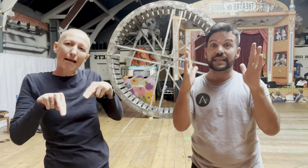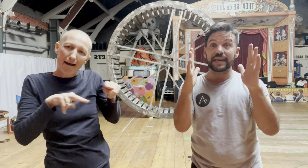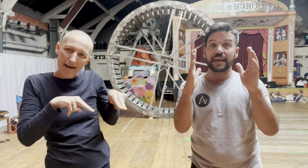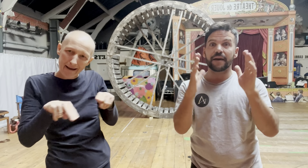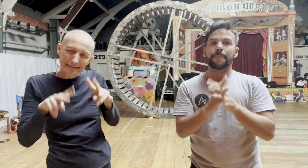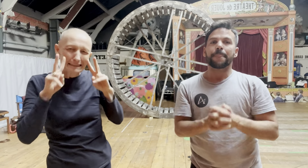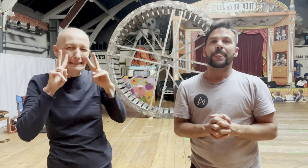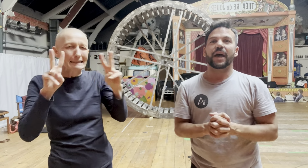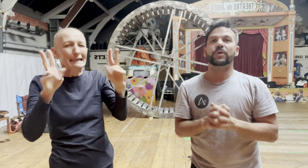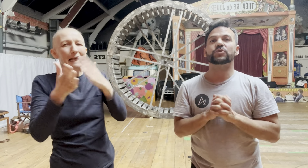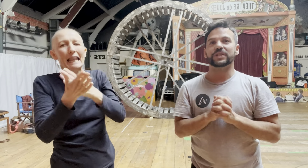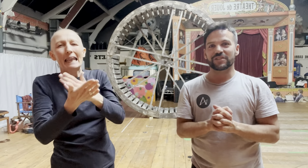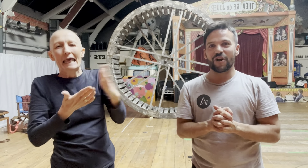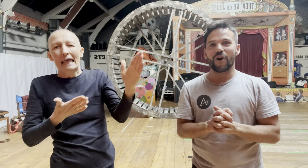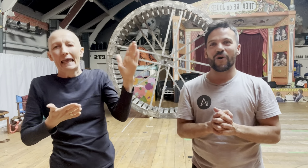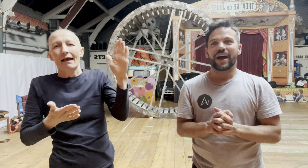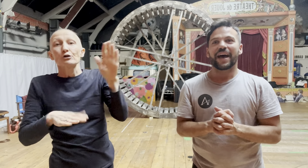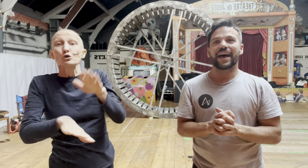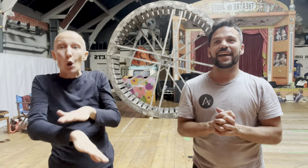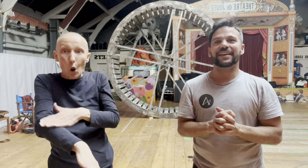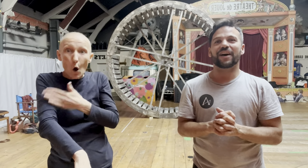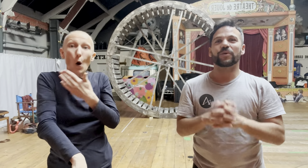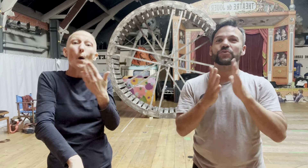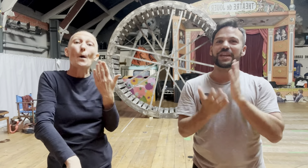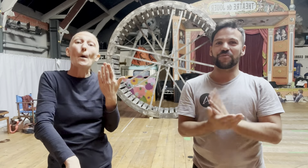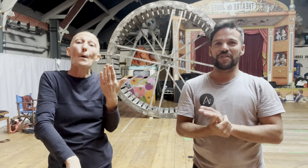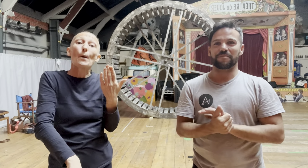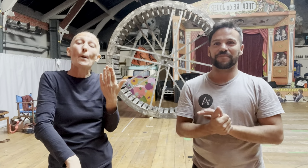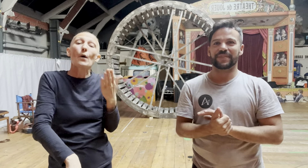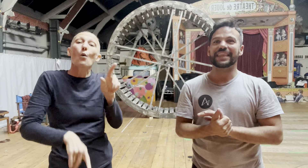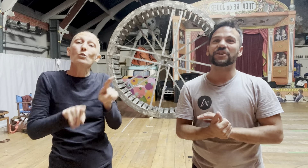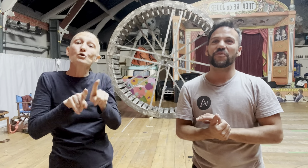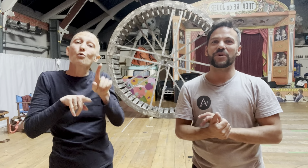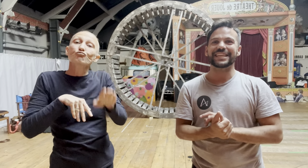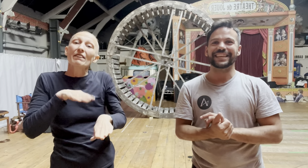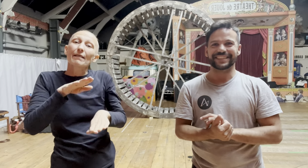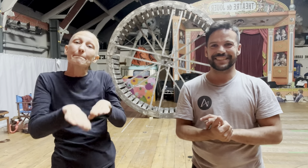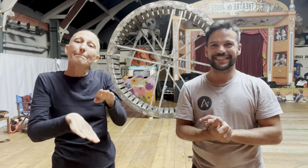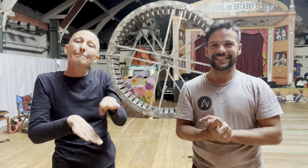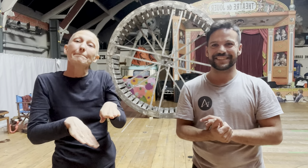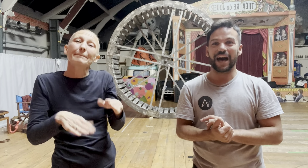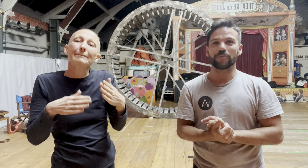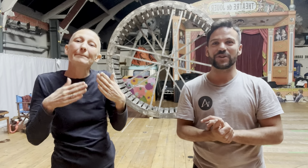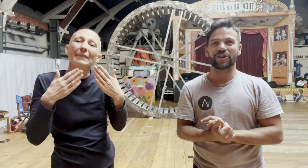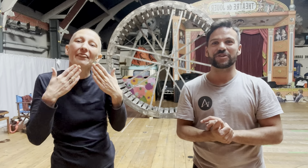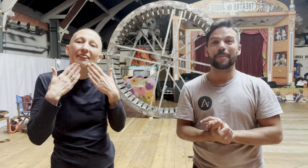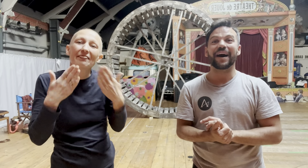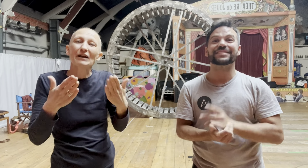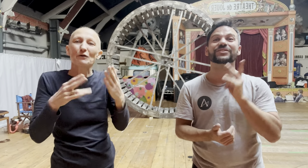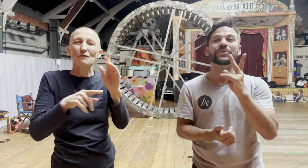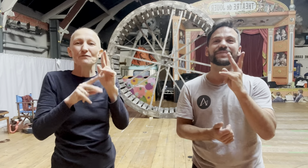clear, and we'll do it slow and I will do it in rhythm. Thank you for watching. I hope you enjoyed part 2.